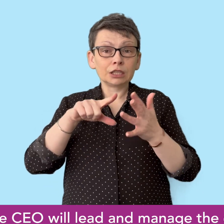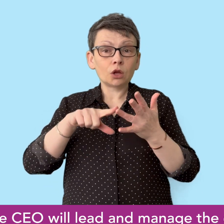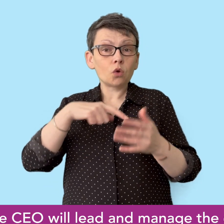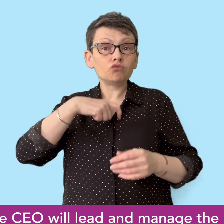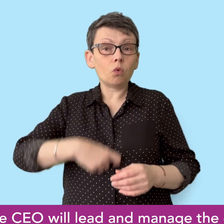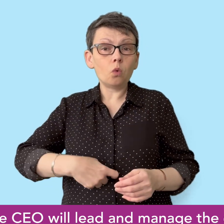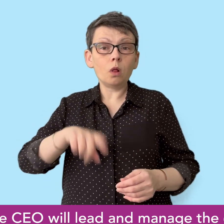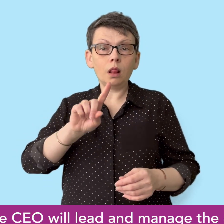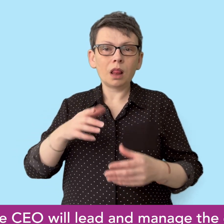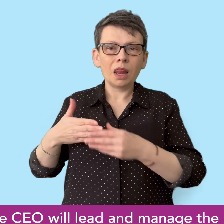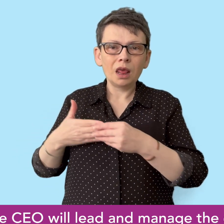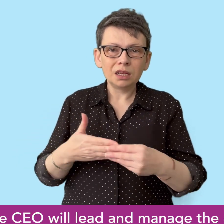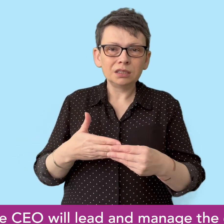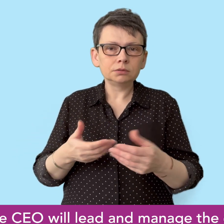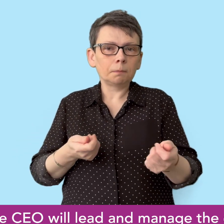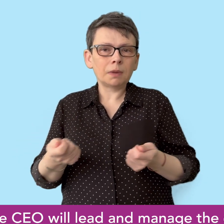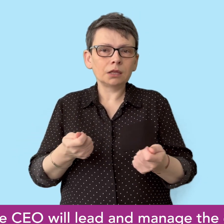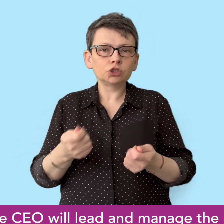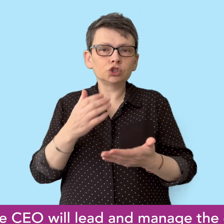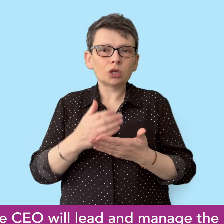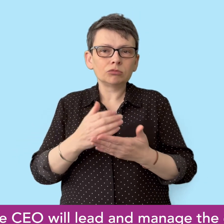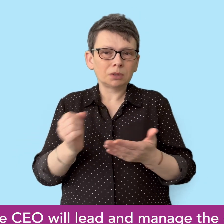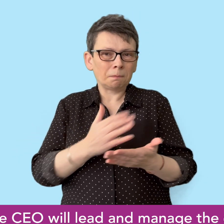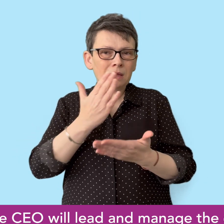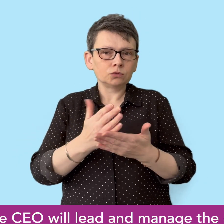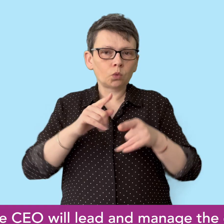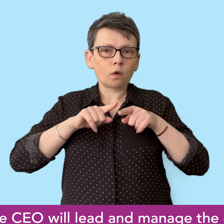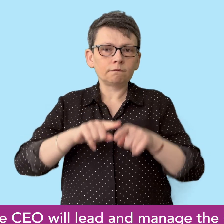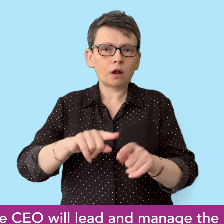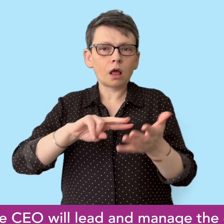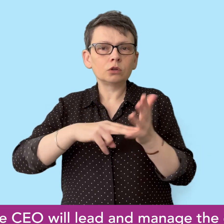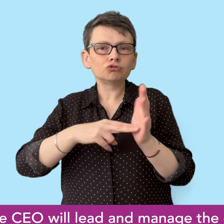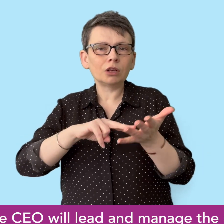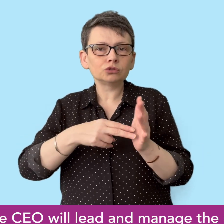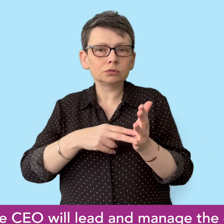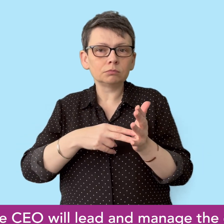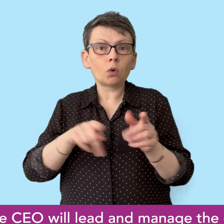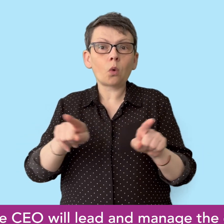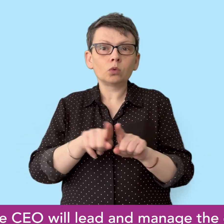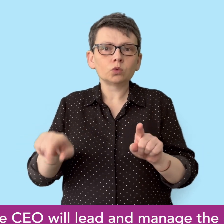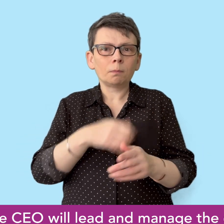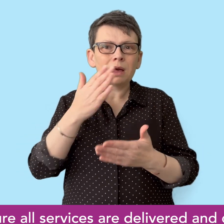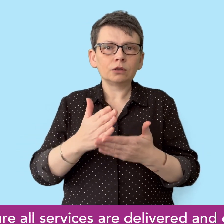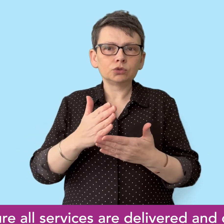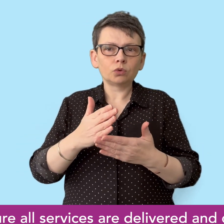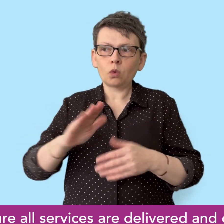The CEO will lead and manage the charity to make sure we follow regulations and also ensure